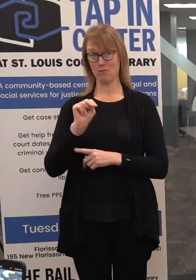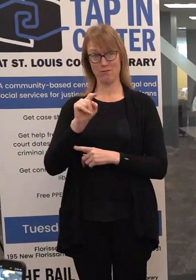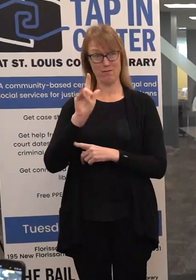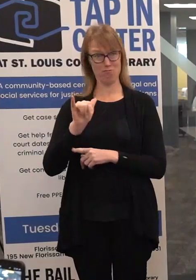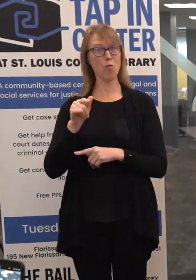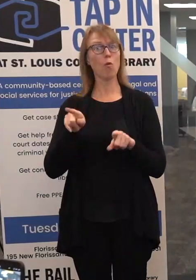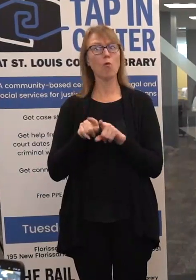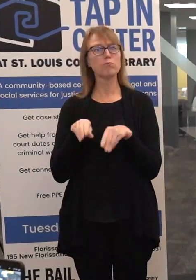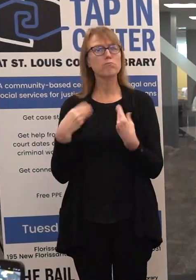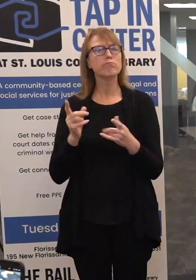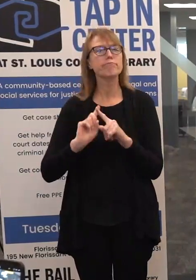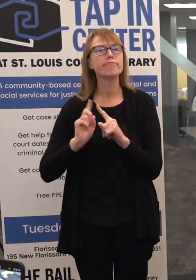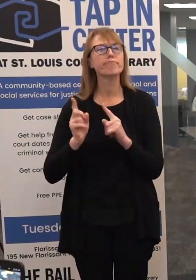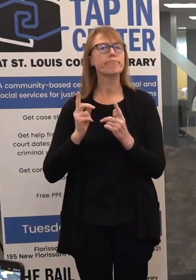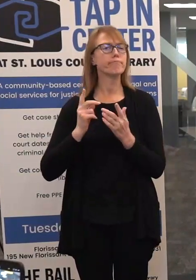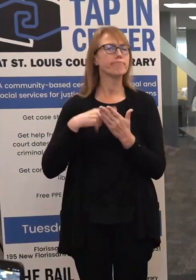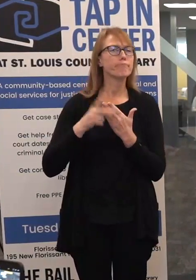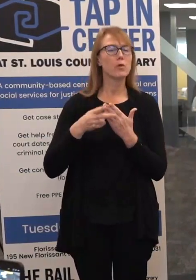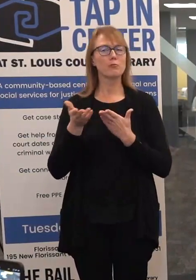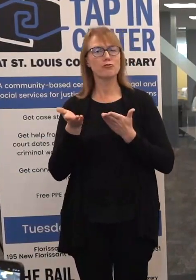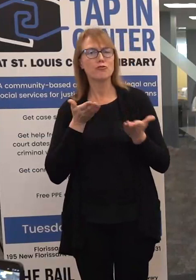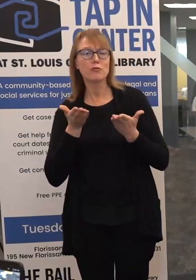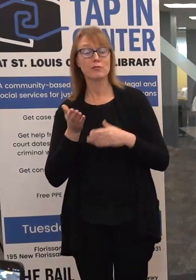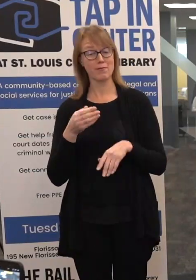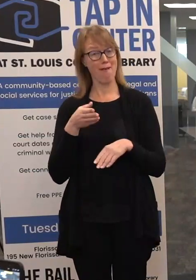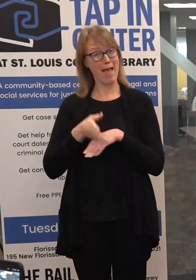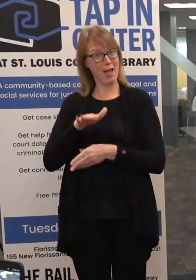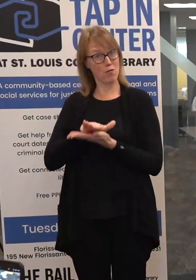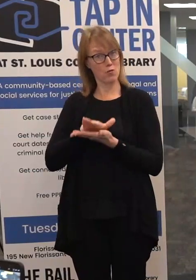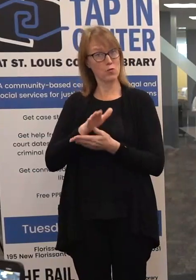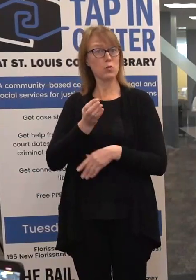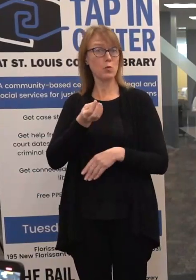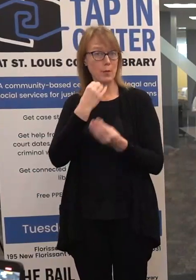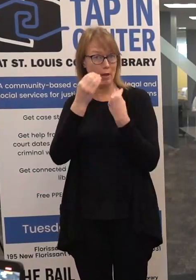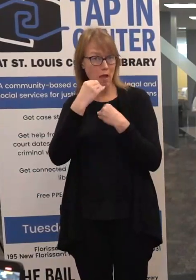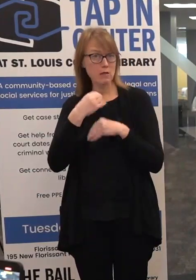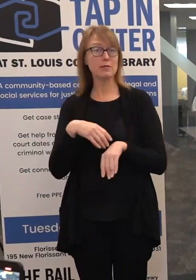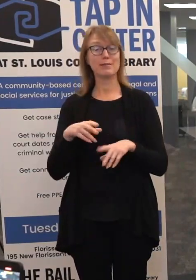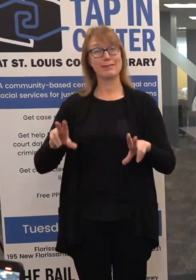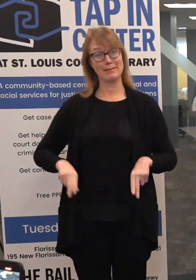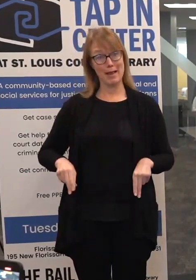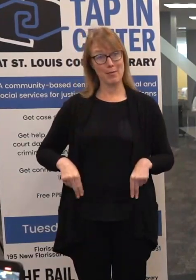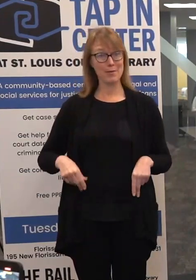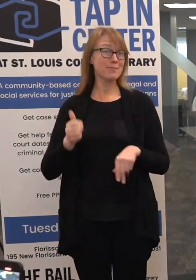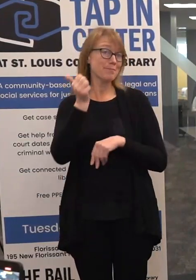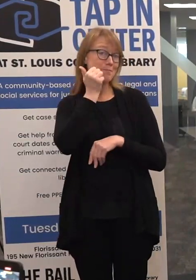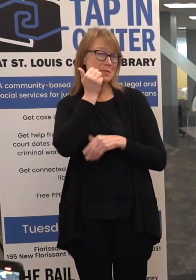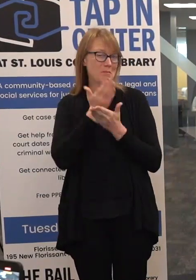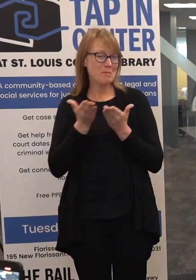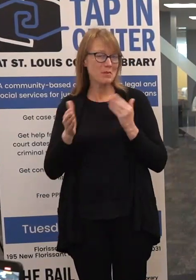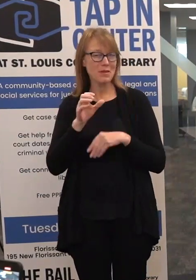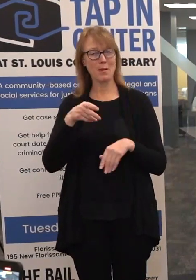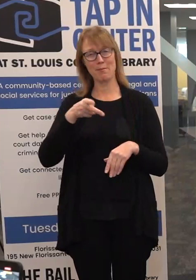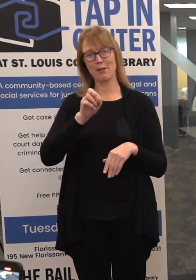including after-school and summer meals for kids, as well as diapers and period supplies. The branch is also the first home of the